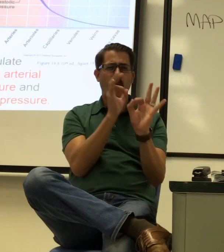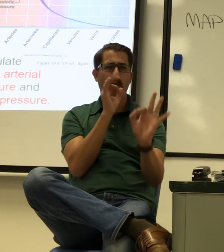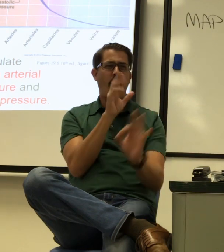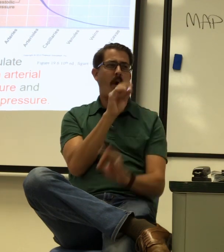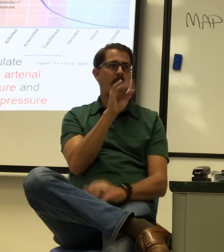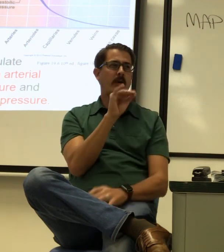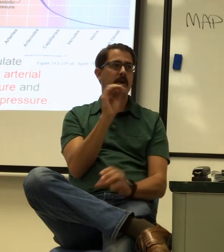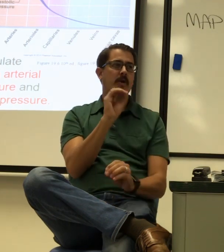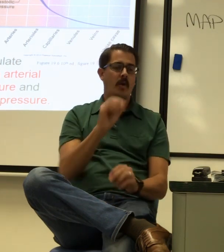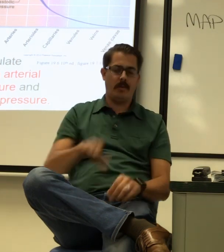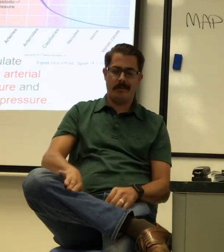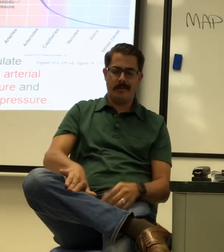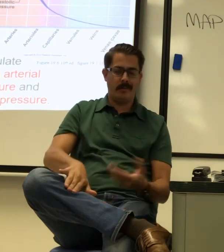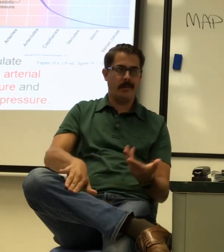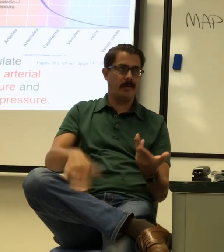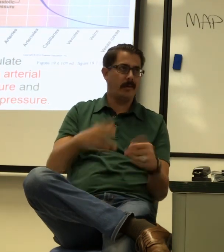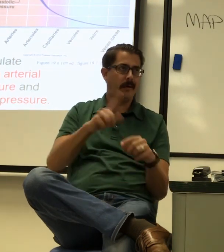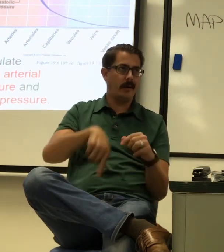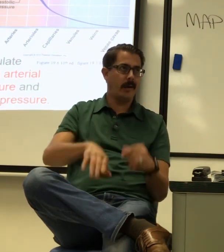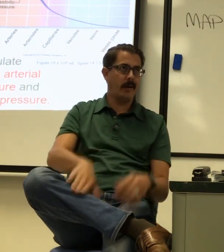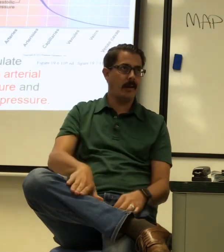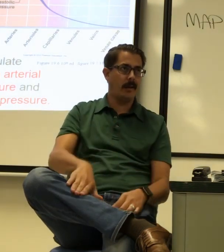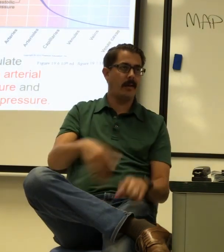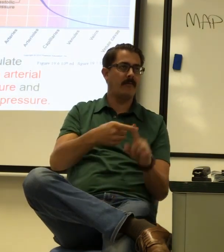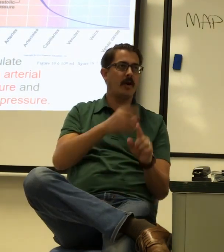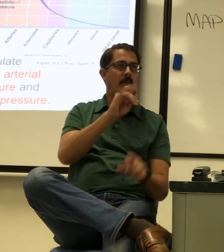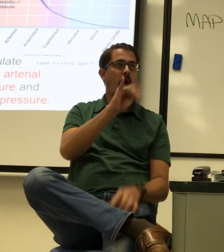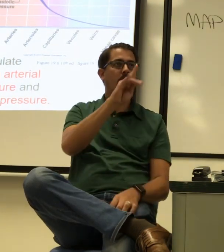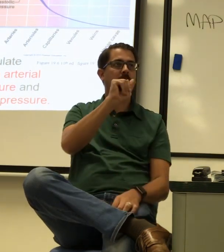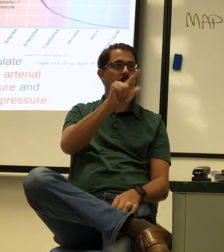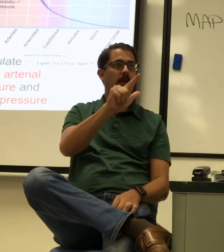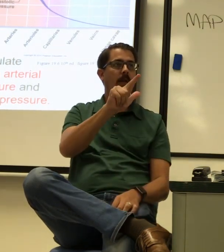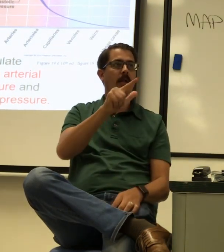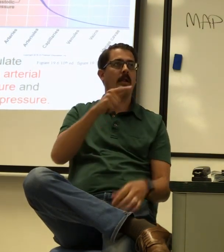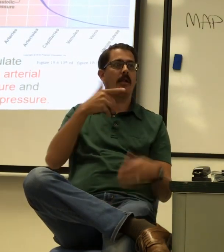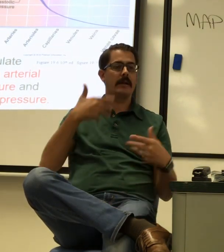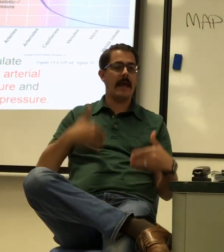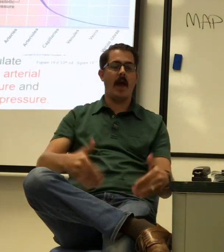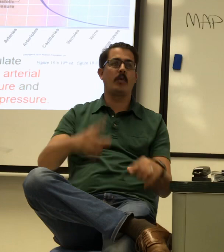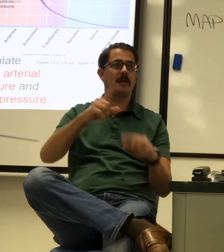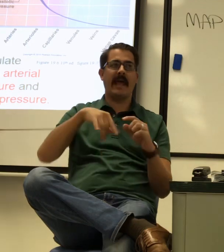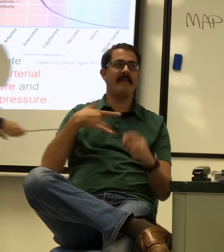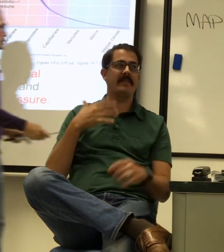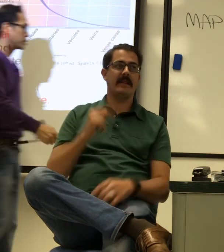So no pulse pressure from arterioles on down. I'm going to note that.